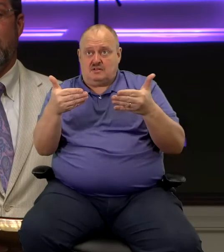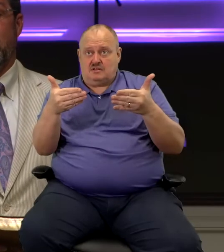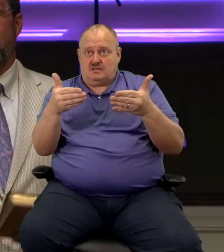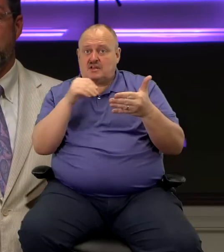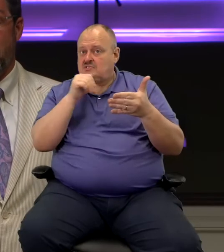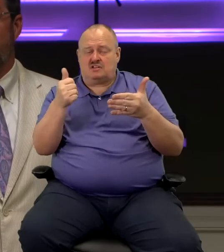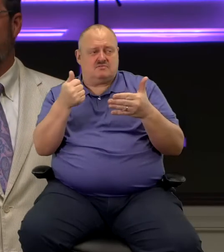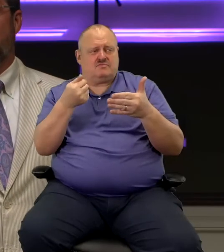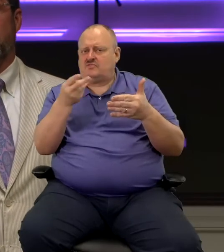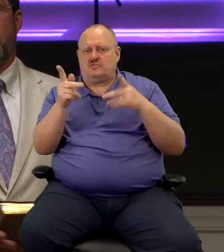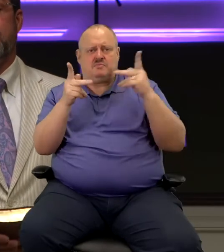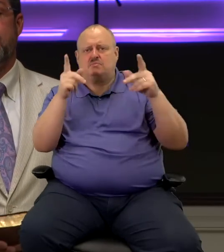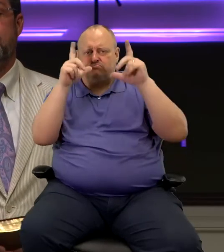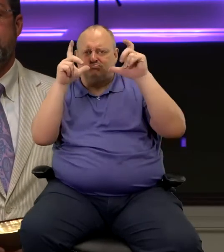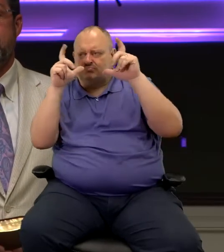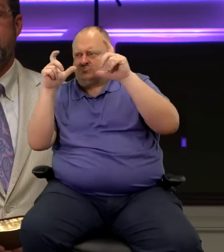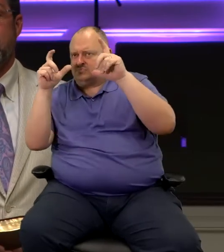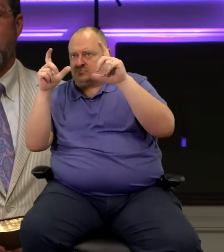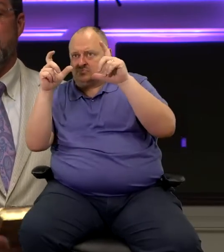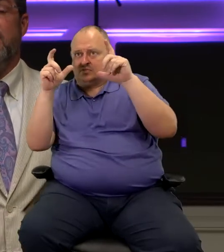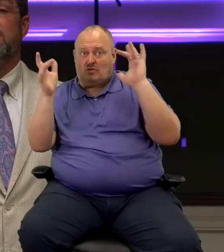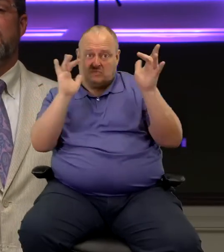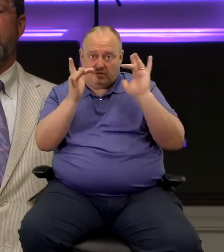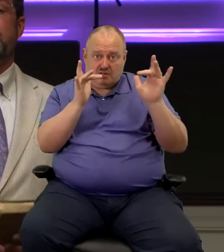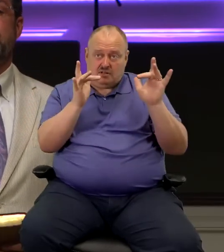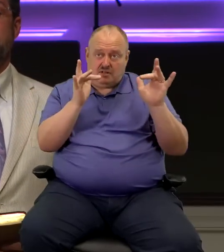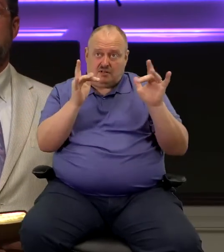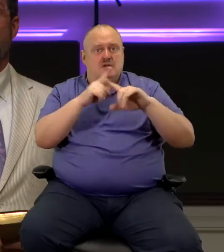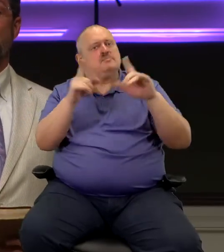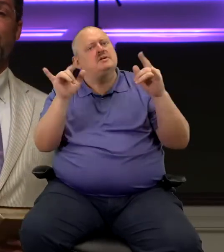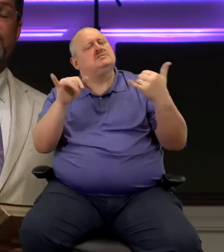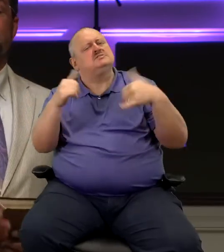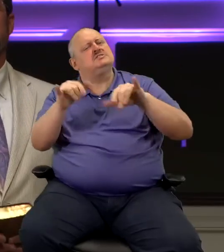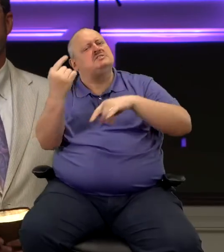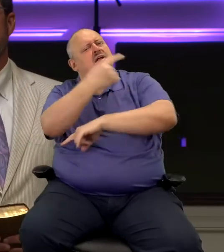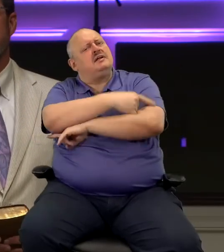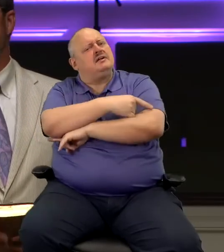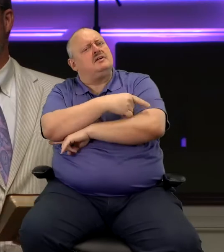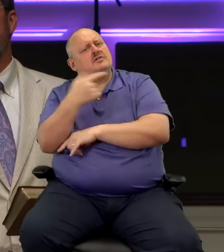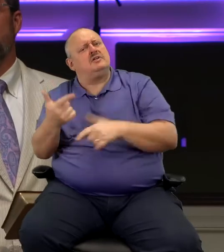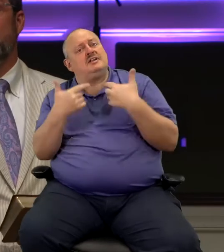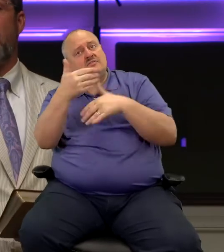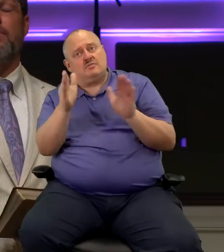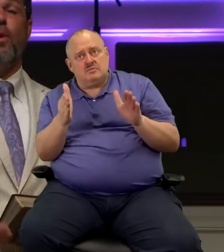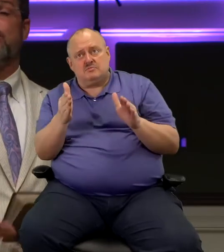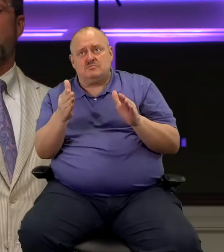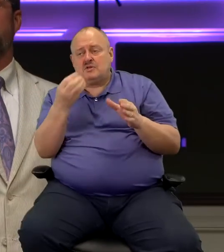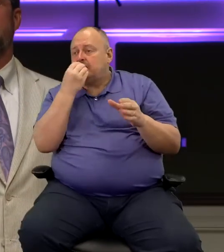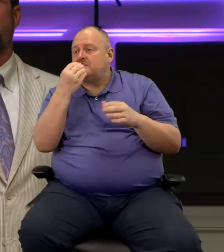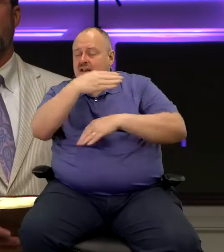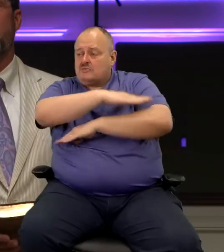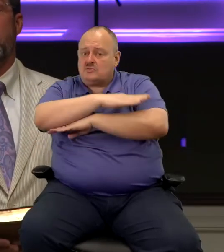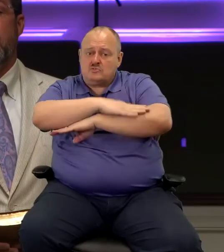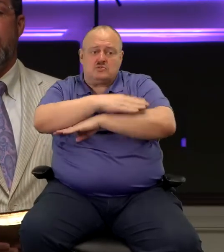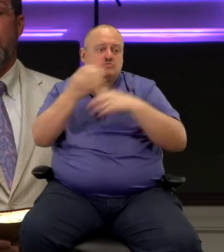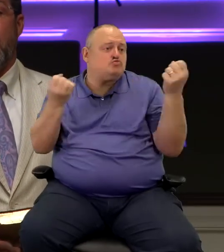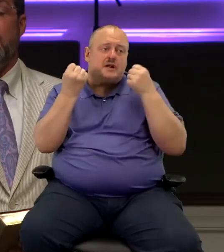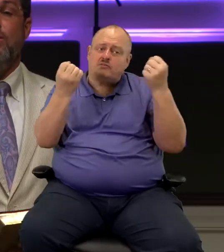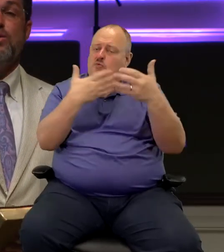portraits from today will go online. And yet today, you're in your living room, your dining room, your back porch, driving down the